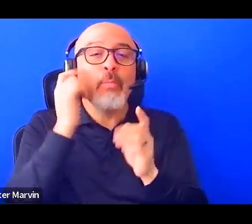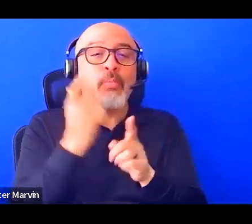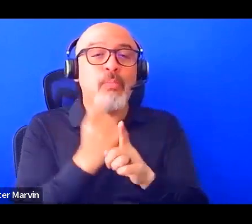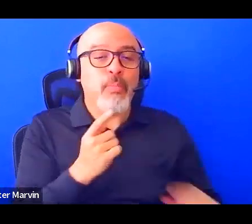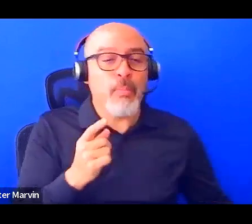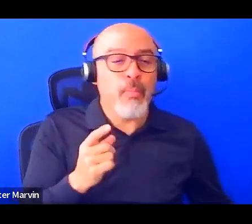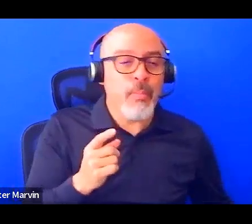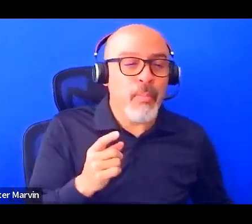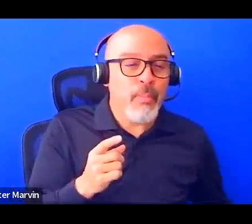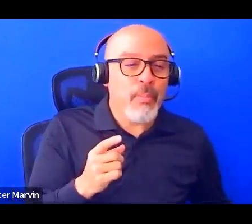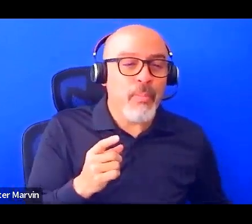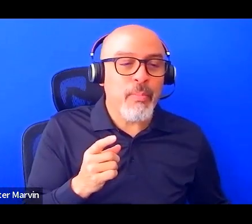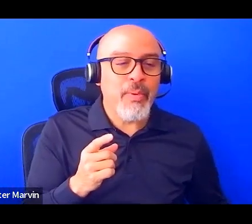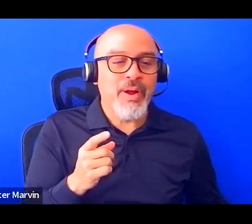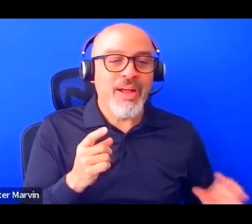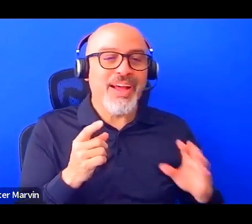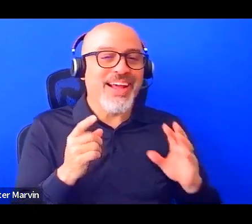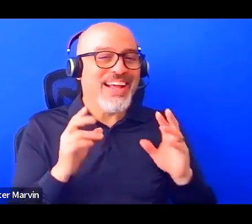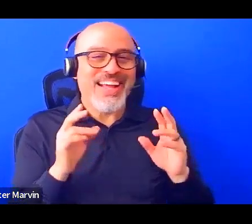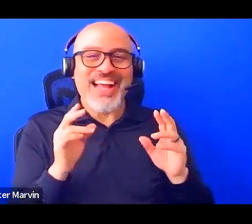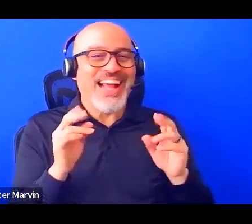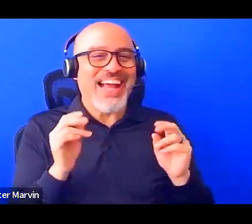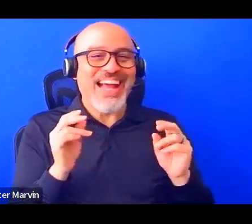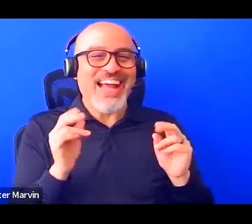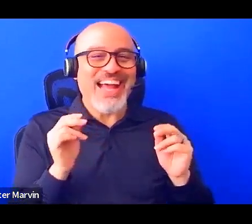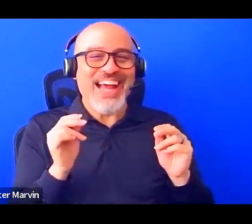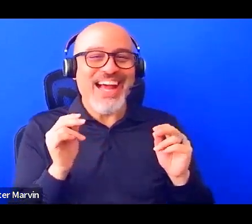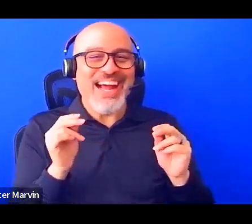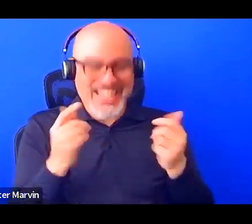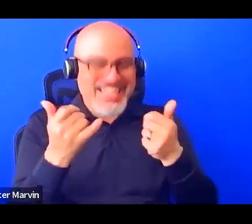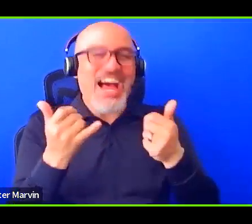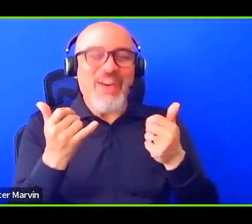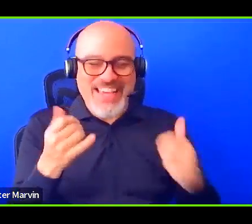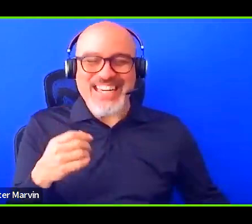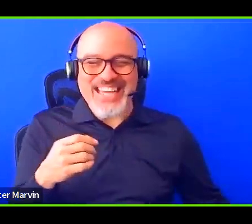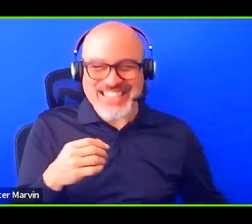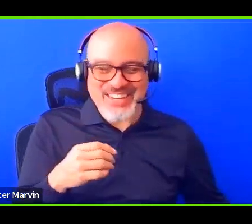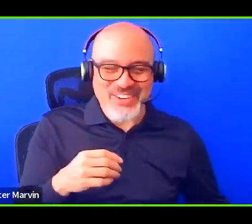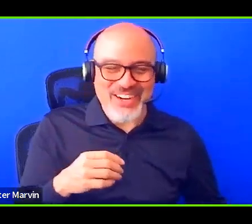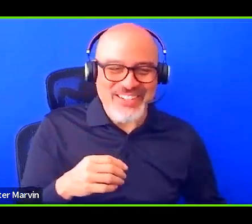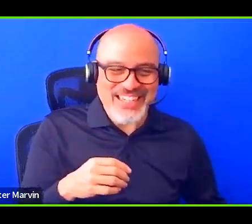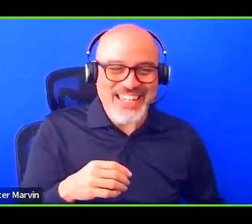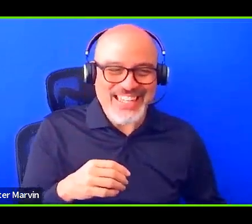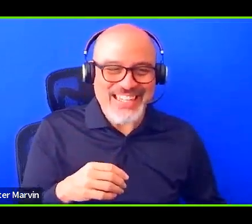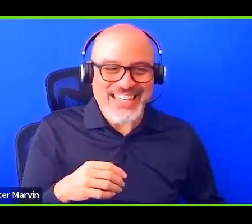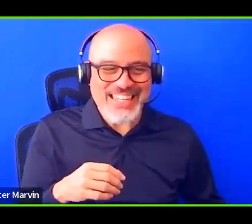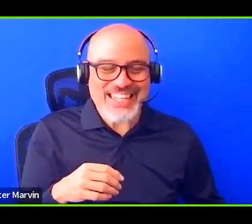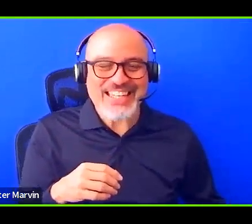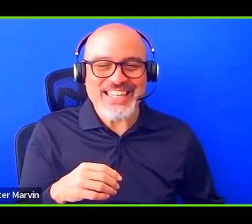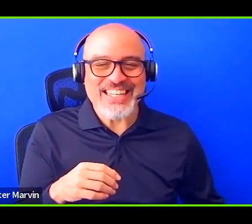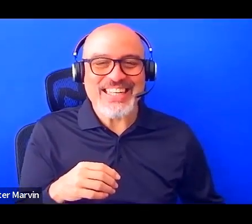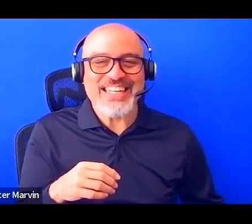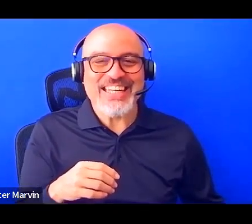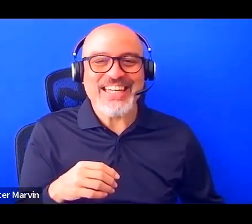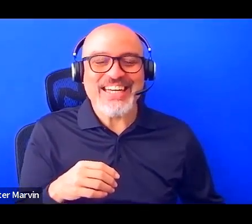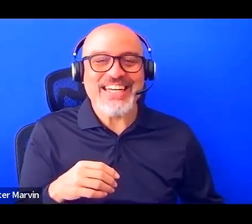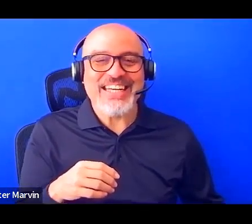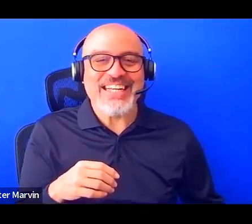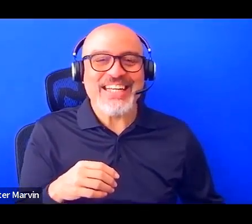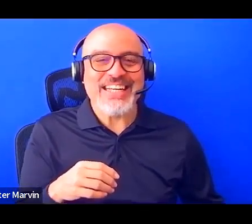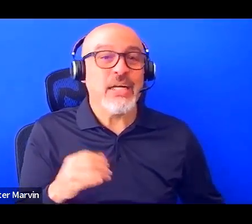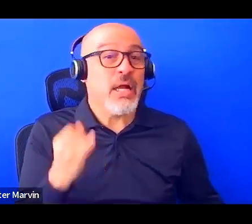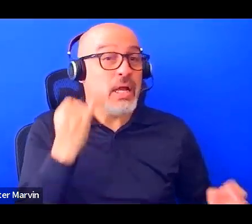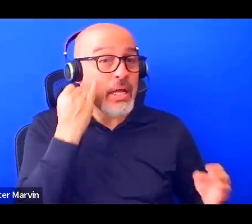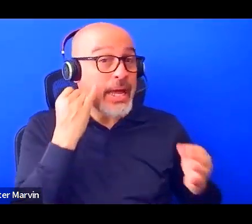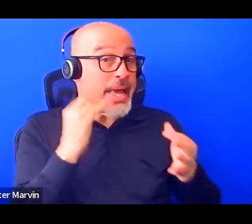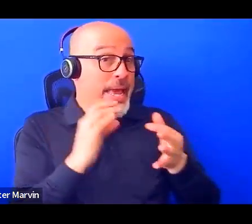hear the gentleman in the courtroom, Mr.? hello, can you hear me? Now I can. Yes, thank you, Your Honor. Well, if it's said in court,